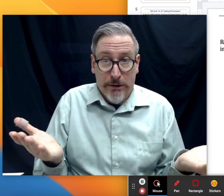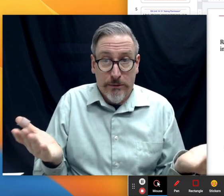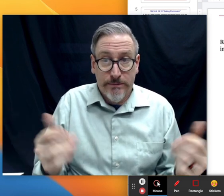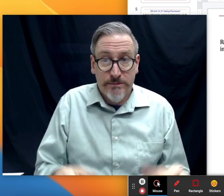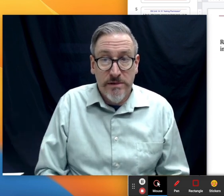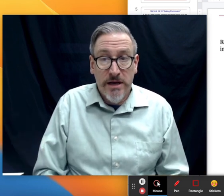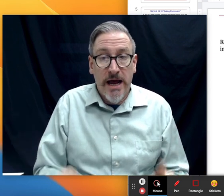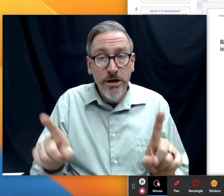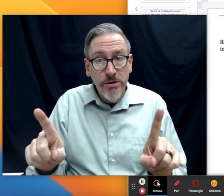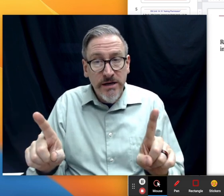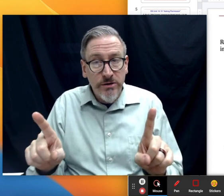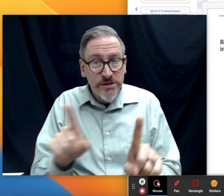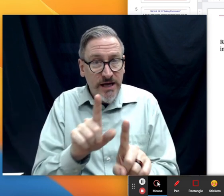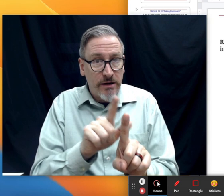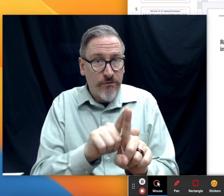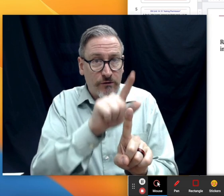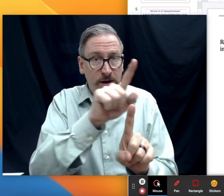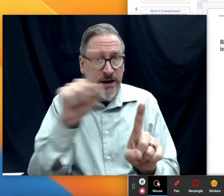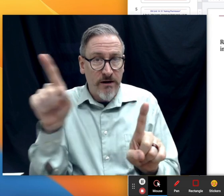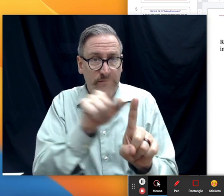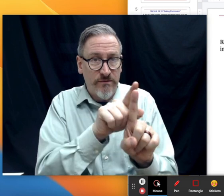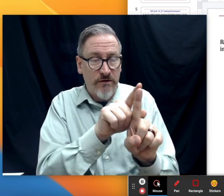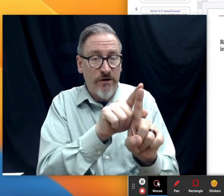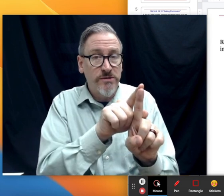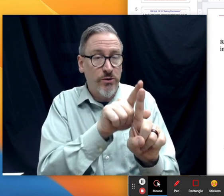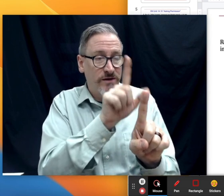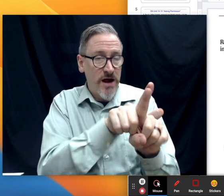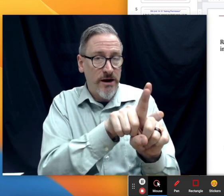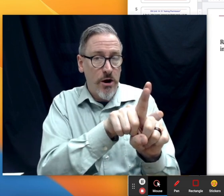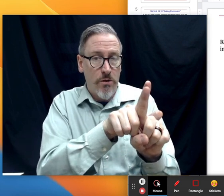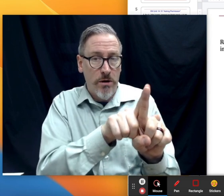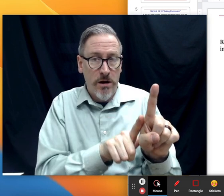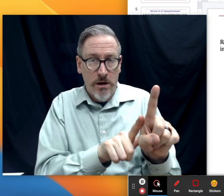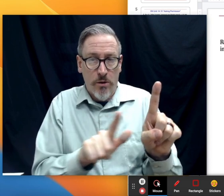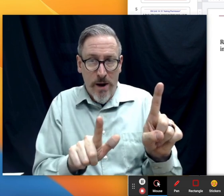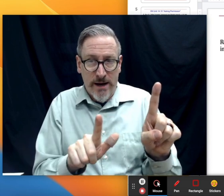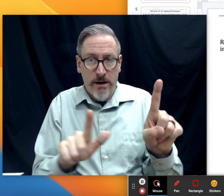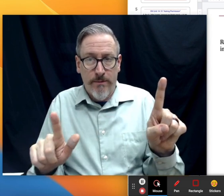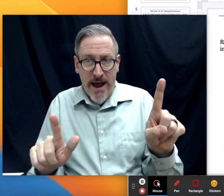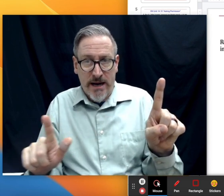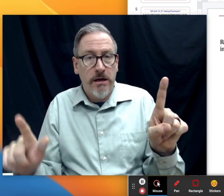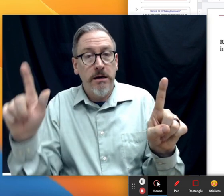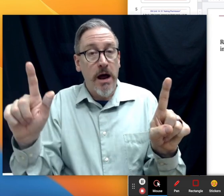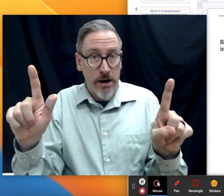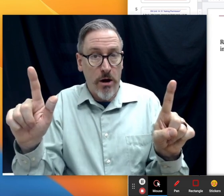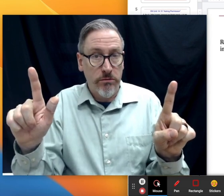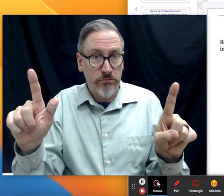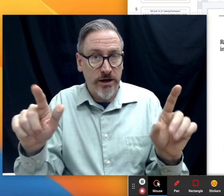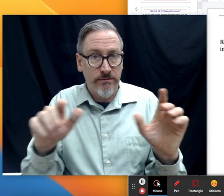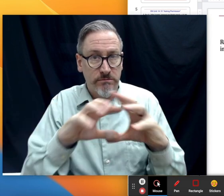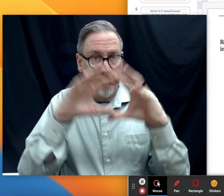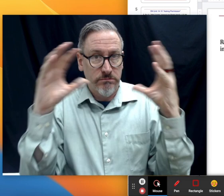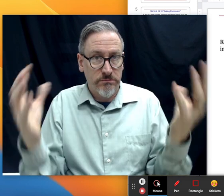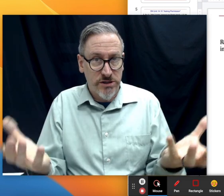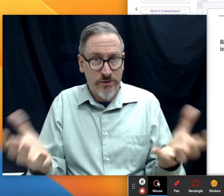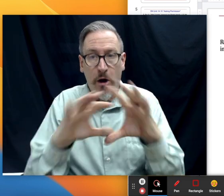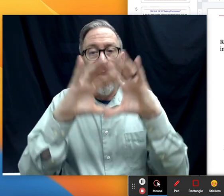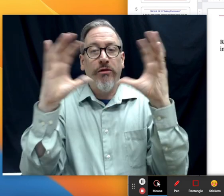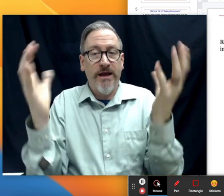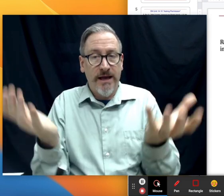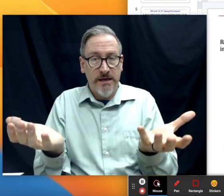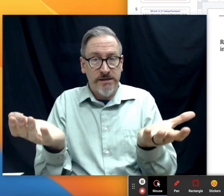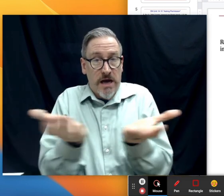I don't know. And notice how there's that framing of a frame story of not know, when, back, not know. Right? So